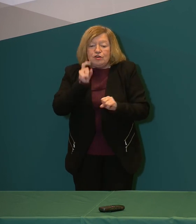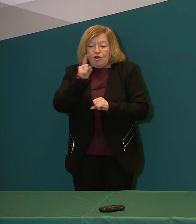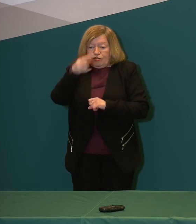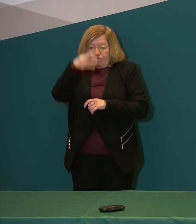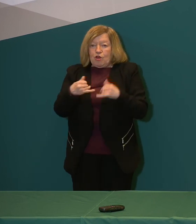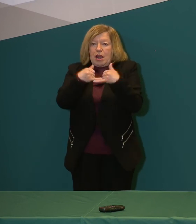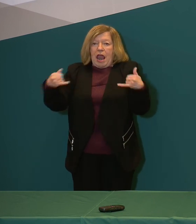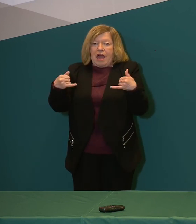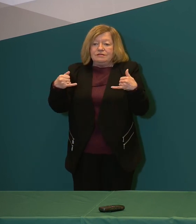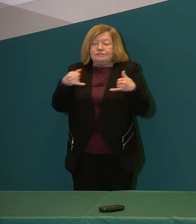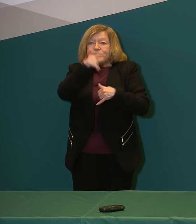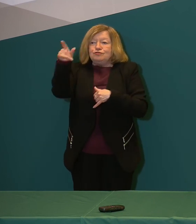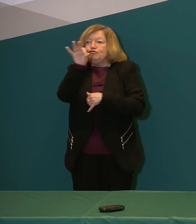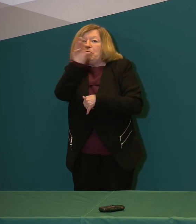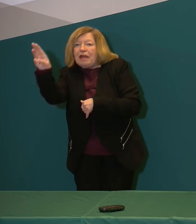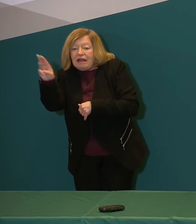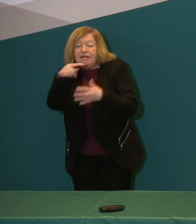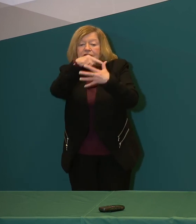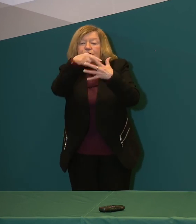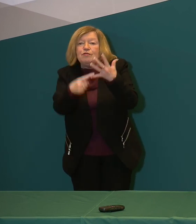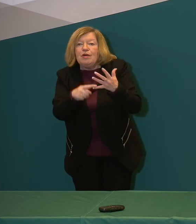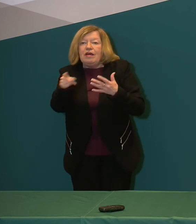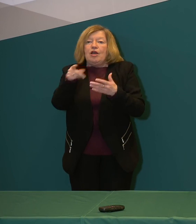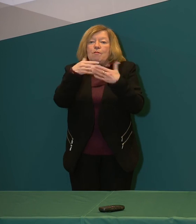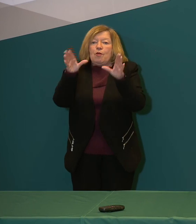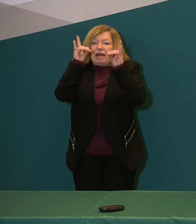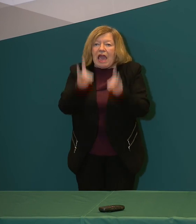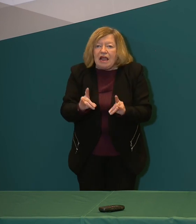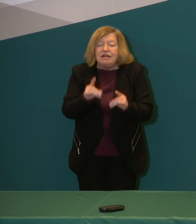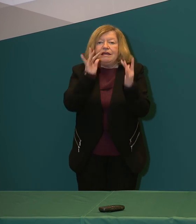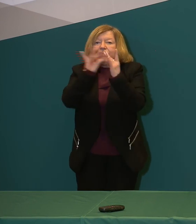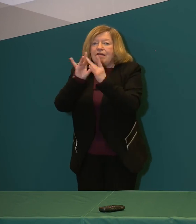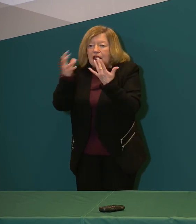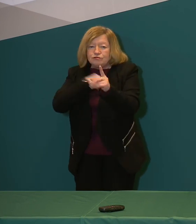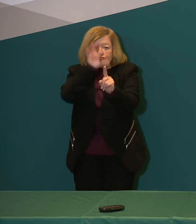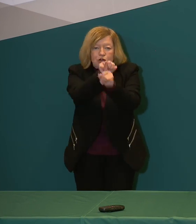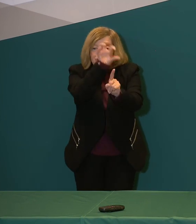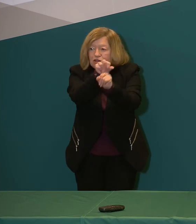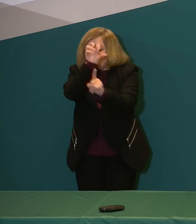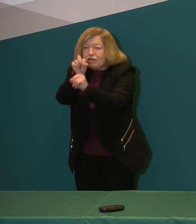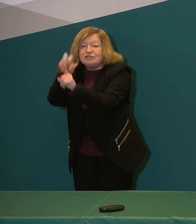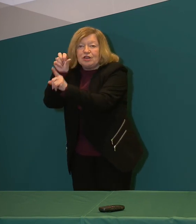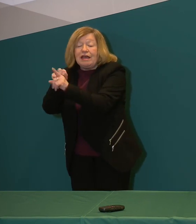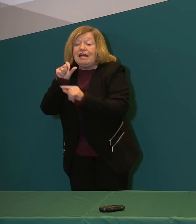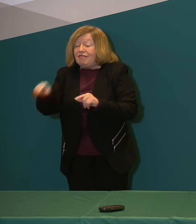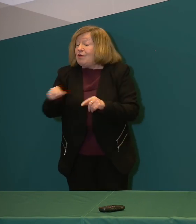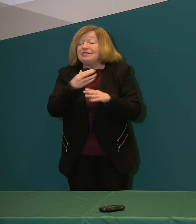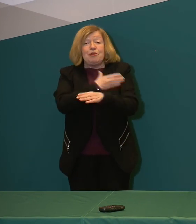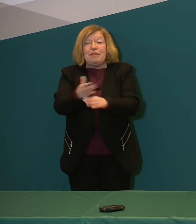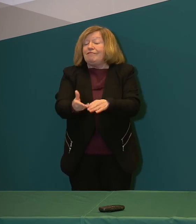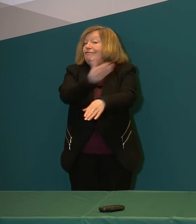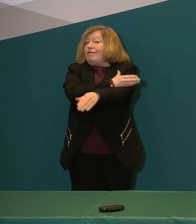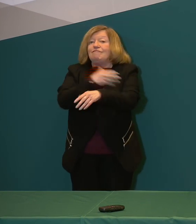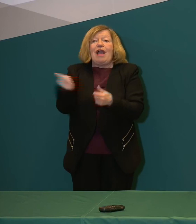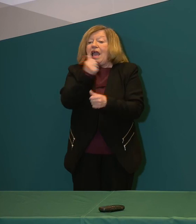front line of general practice, the front line then behind that of public health in terms of contact tracing, was all in place. So that was in place in the get-go before any